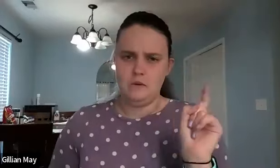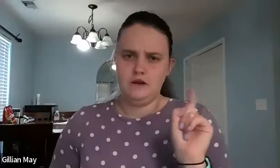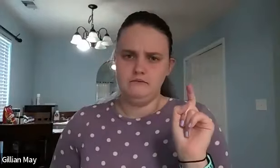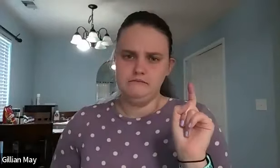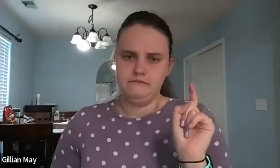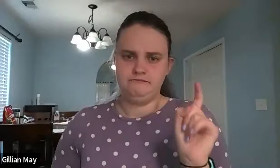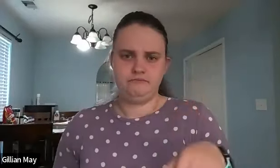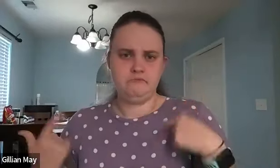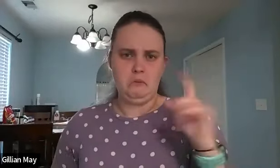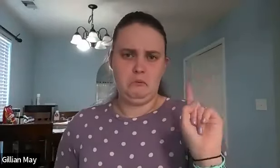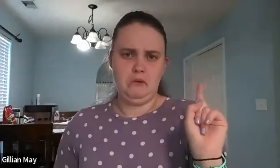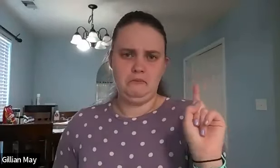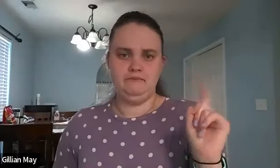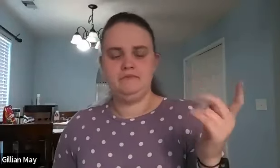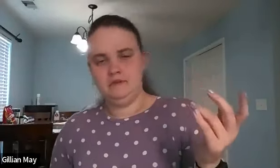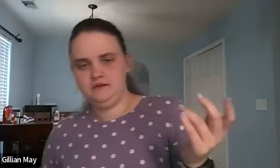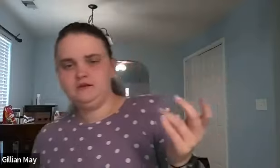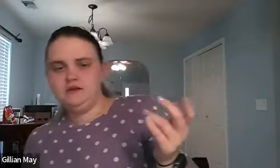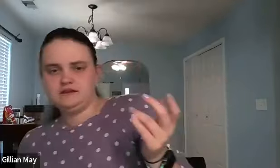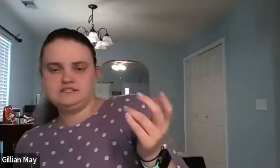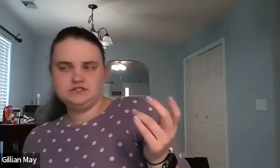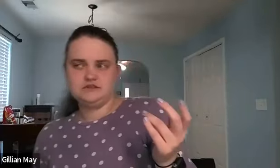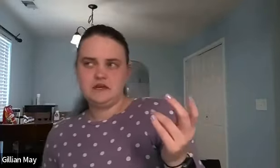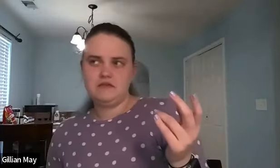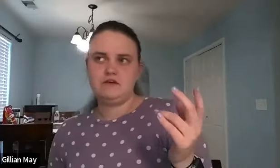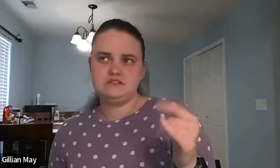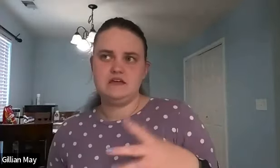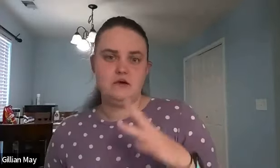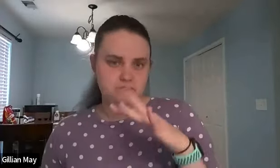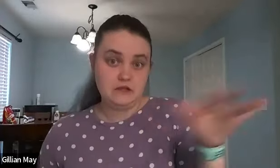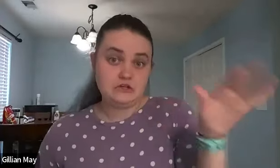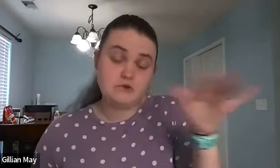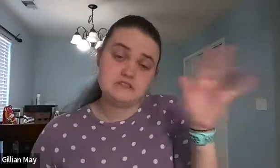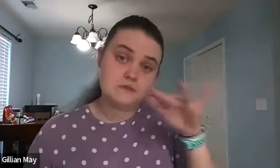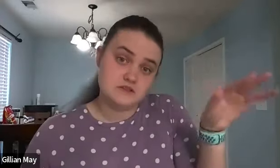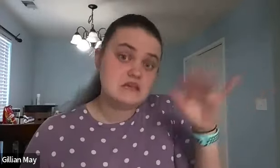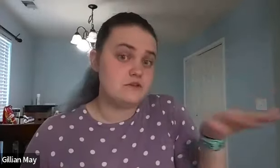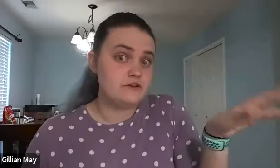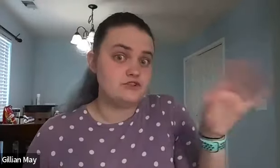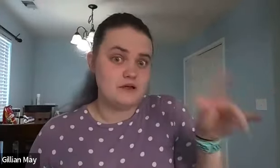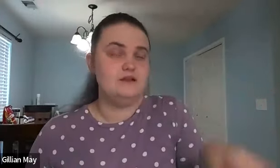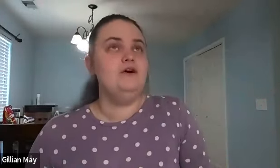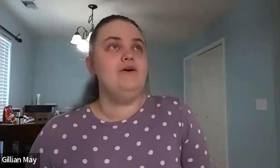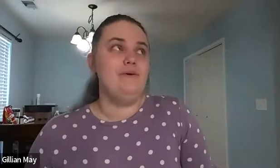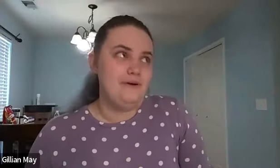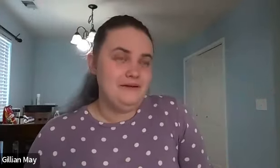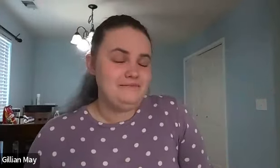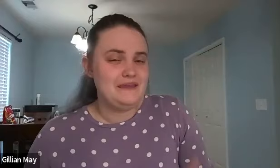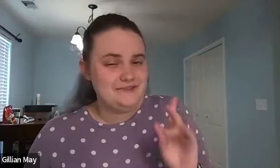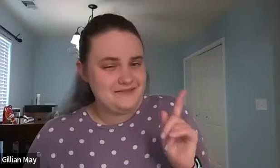where? Where? Because usually they'll most times they'll finger spell it. Or if you have